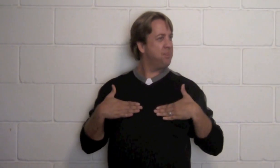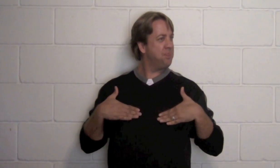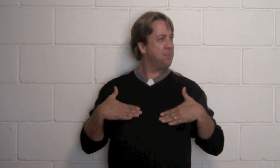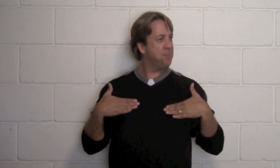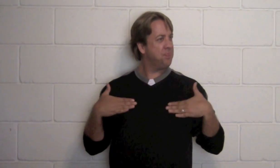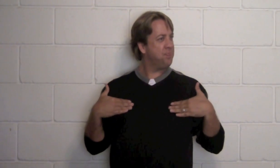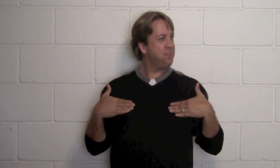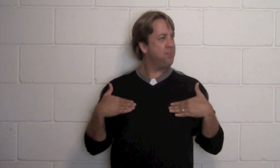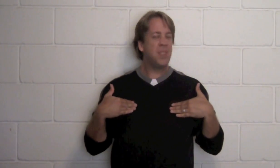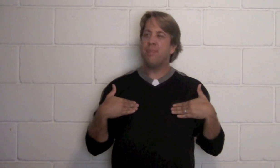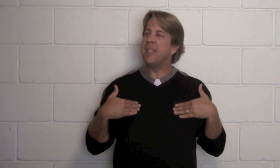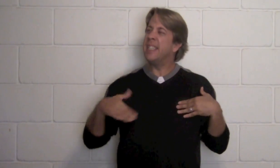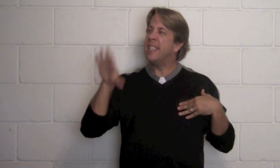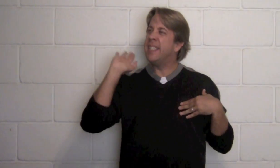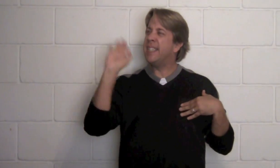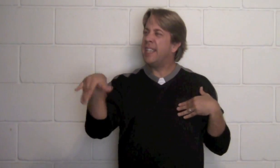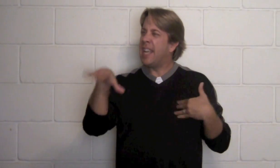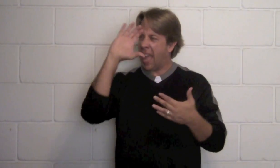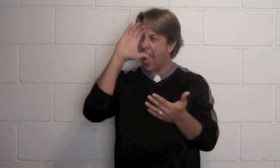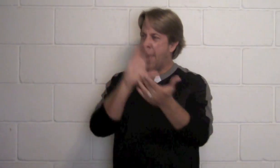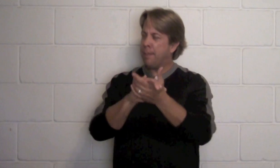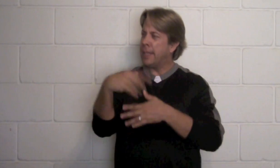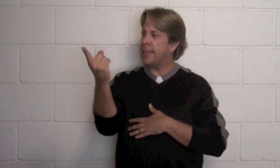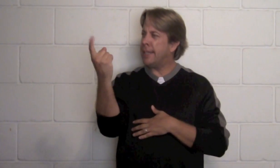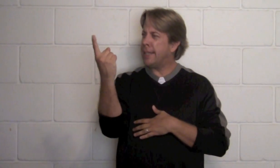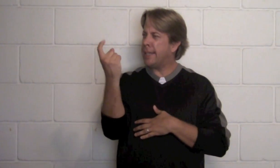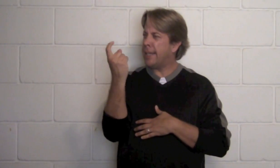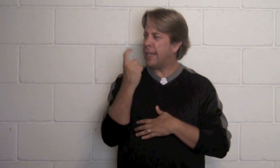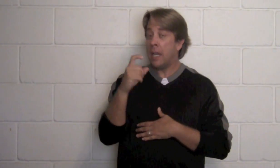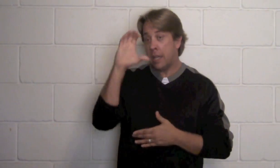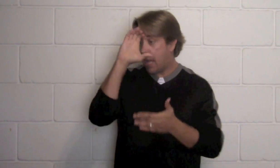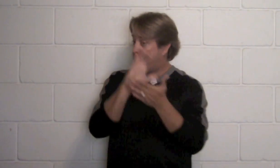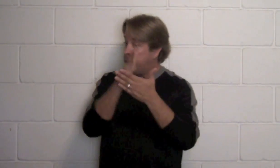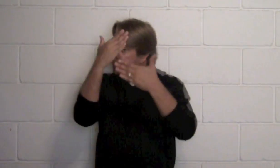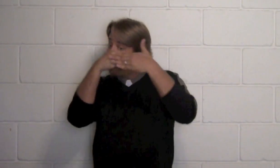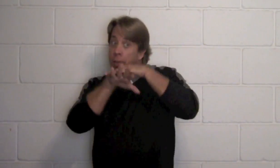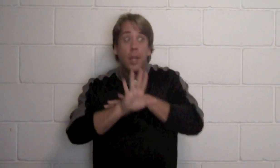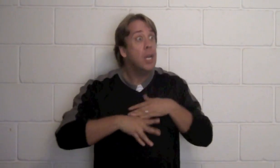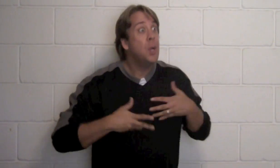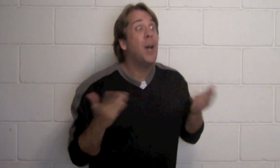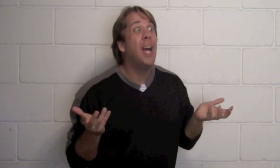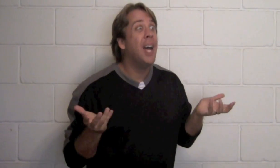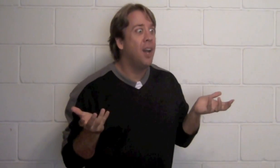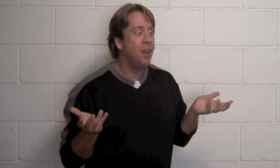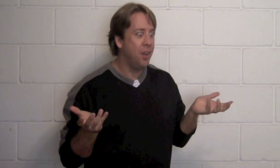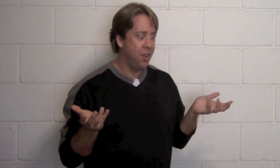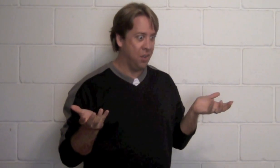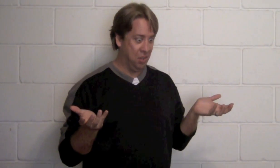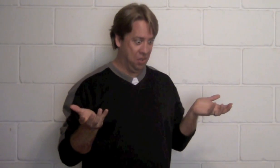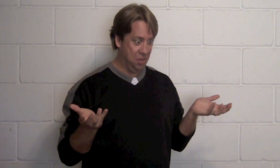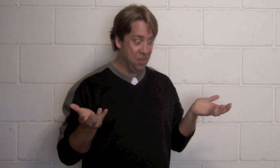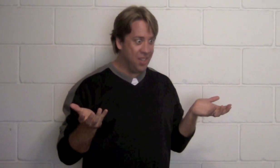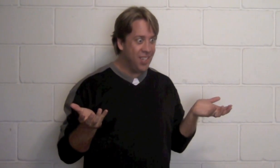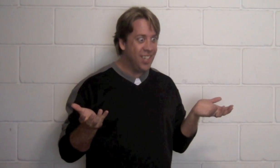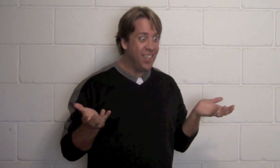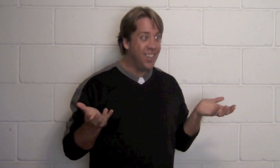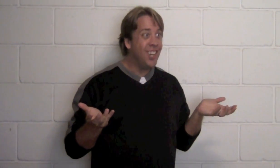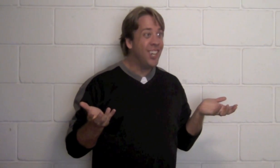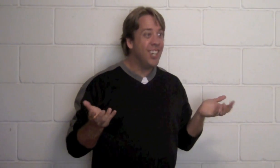and she was not happy with something. So she called for her husband. He came into the bathroom and said, "What, honey?" "Hey, you're